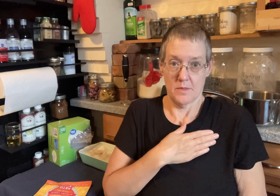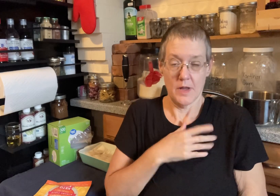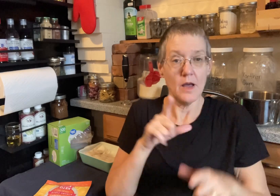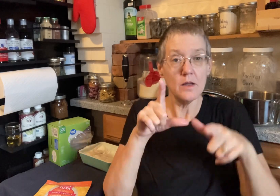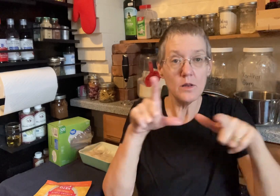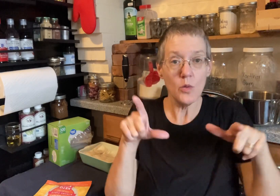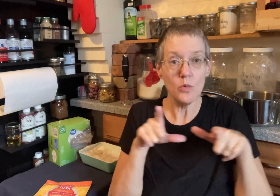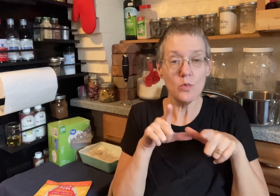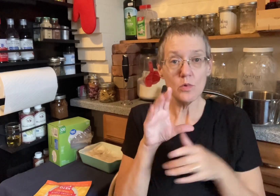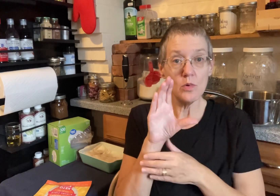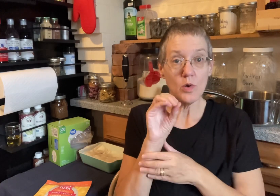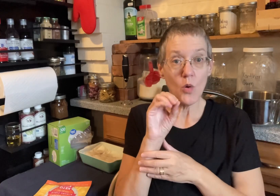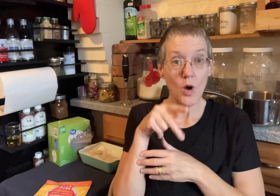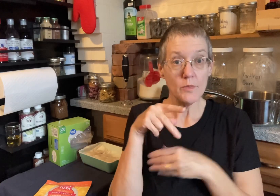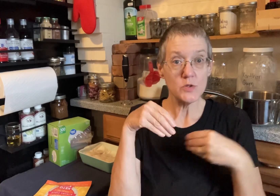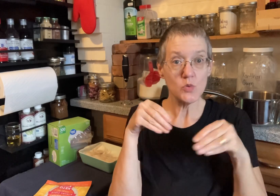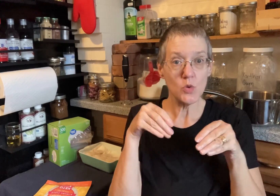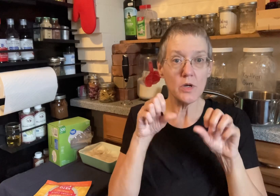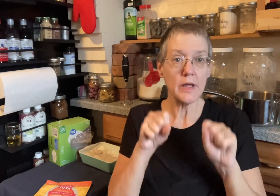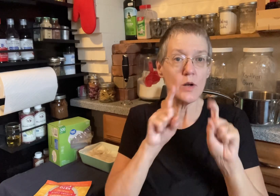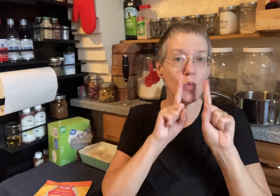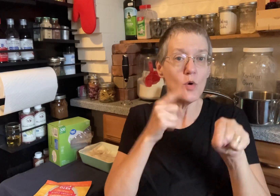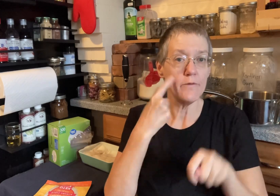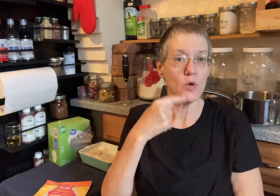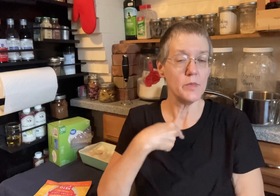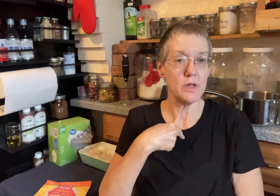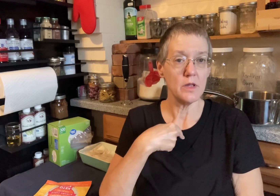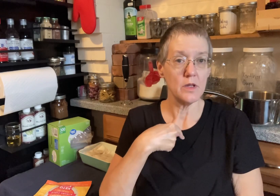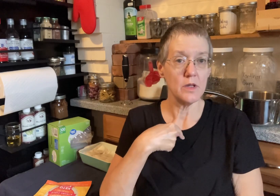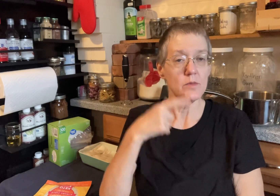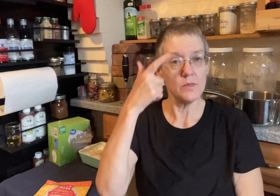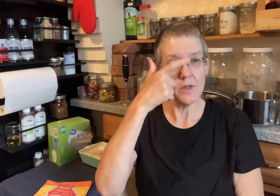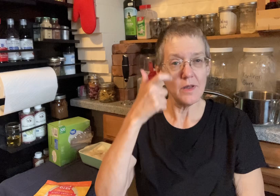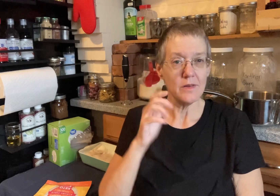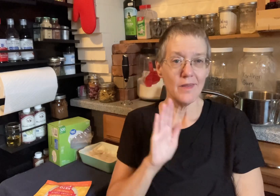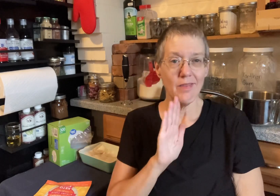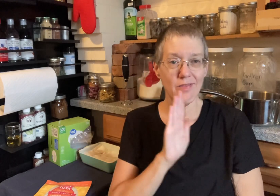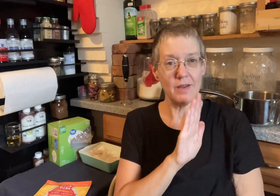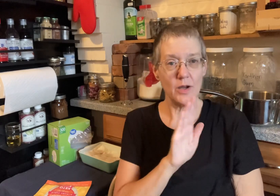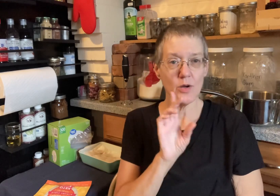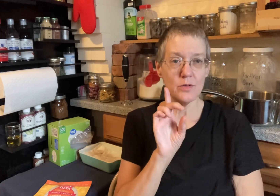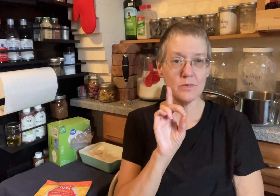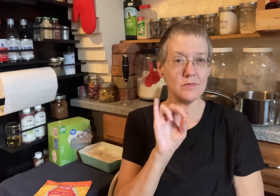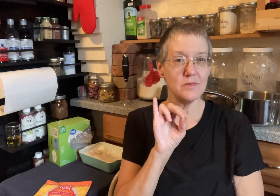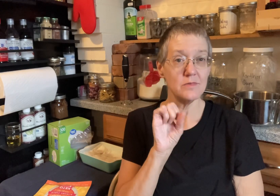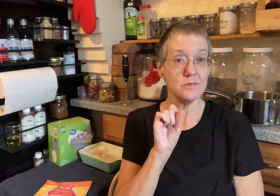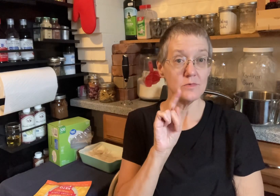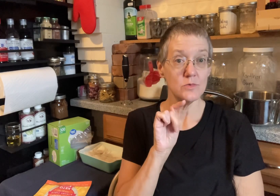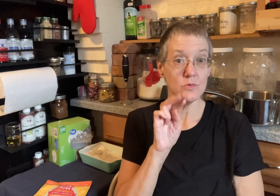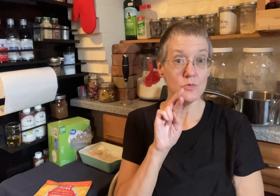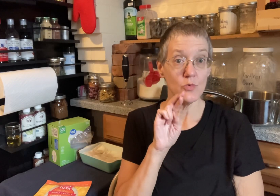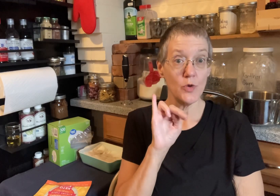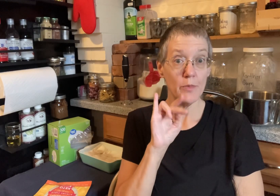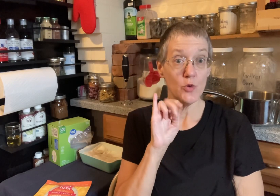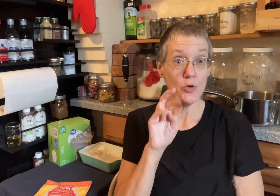from my local co-op. They special order them for me because none of the stores in my area carry them.